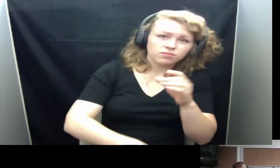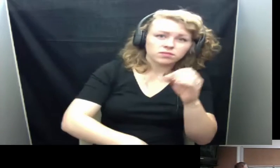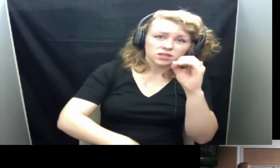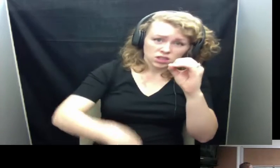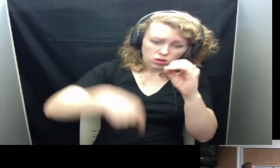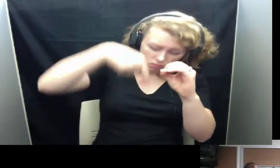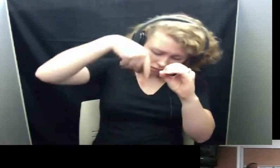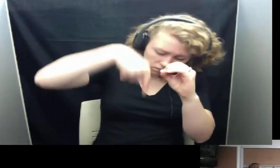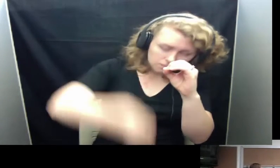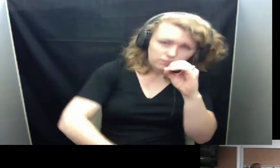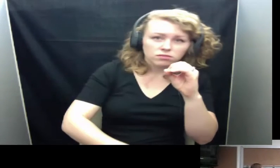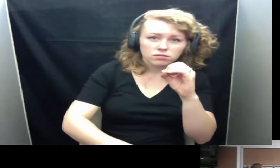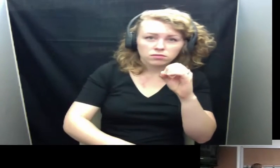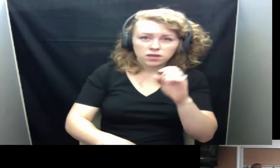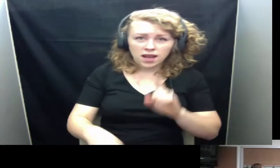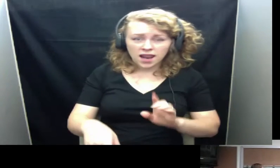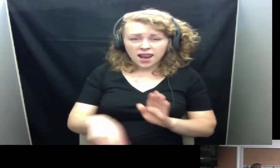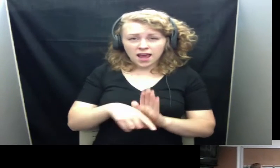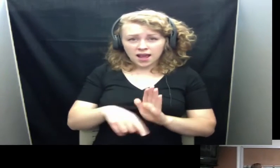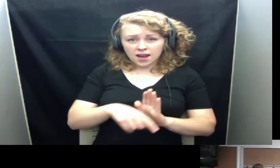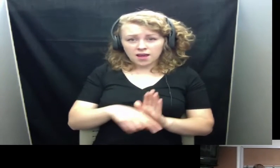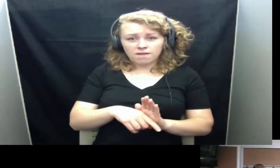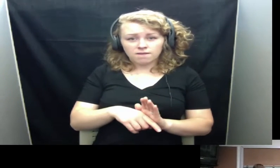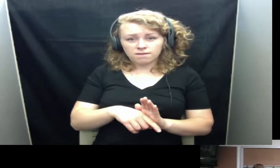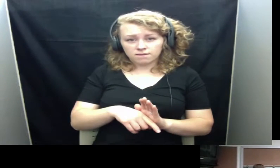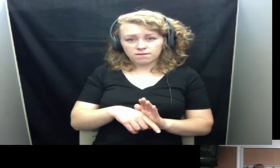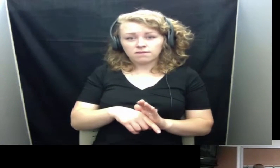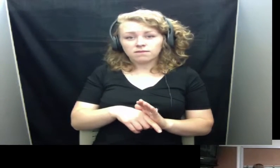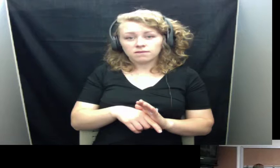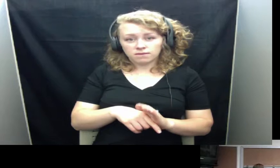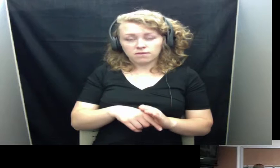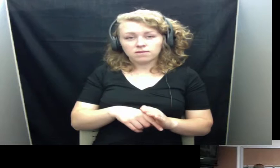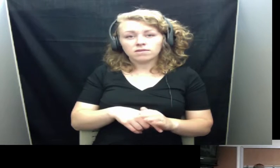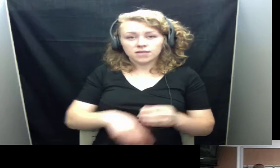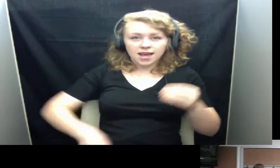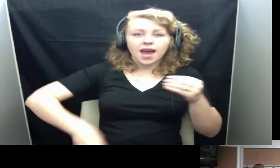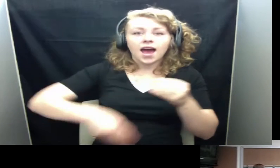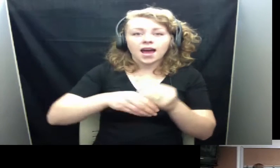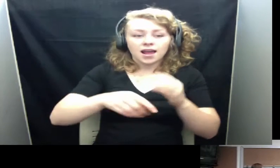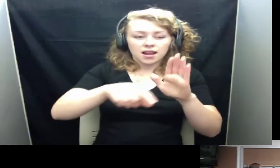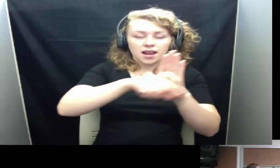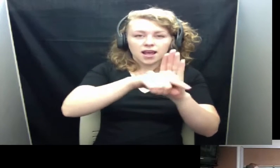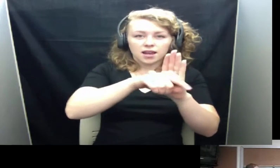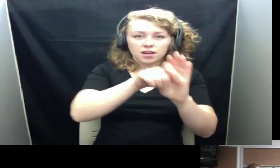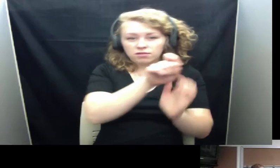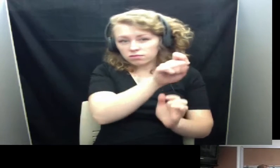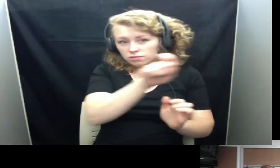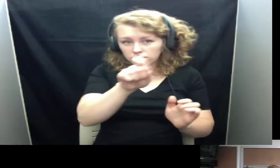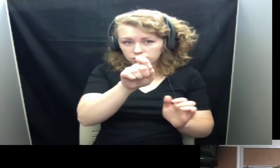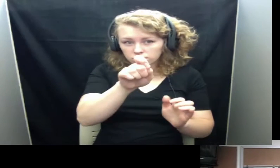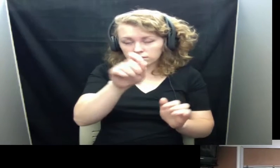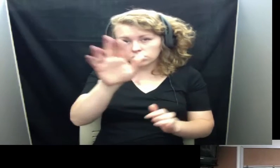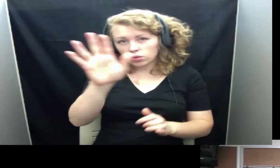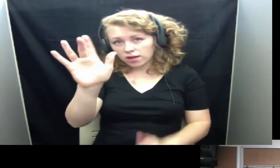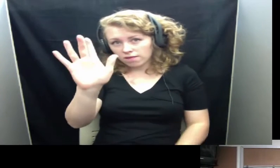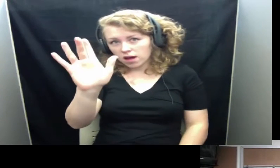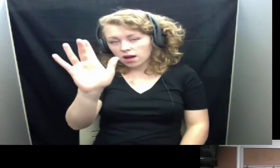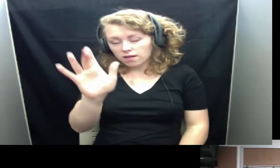that mathematically? Minus. Yes, very good. Minus 25 degrees. Perfect. Perfect.